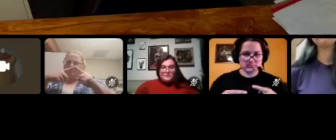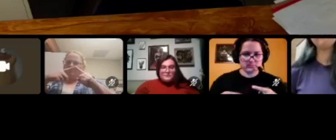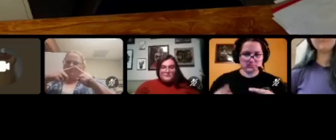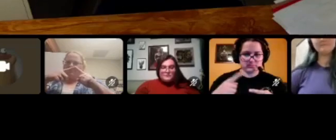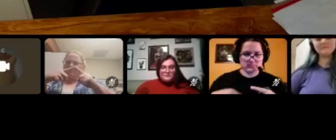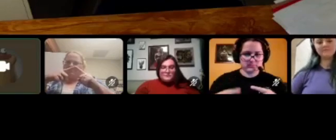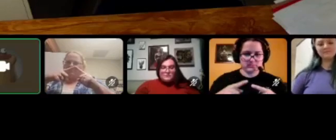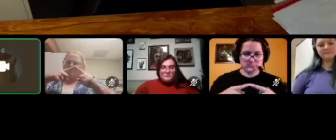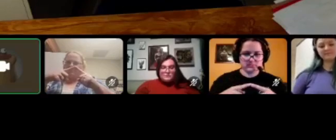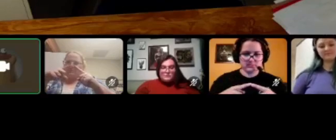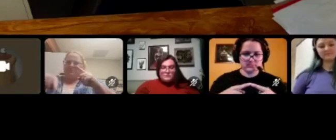When?